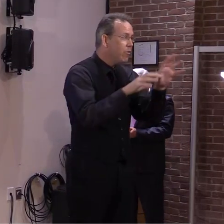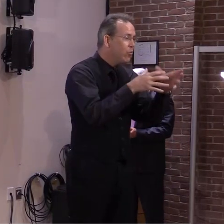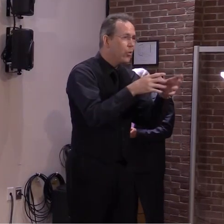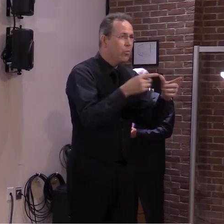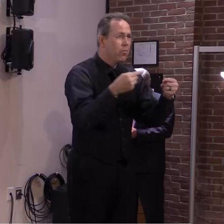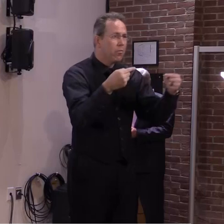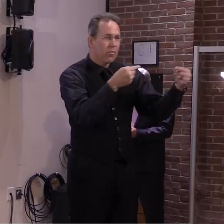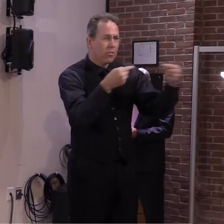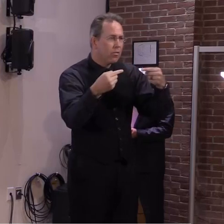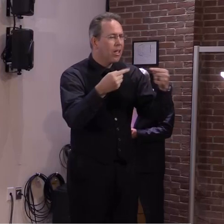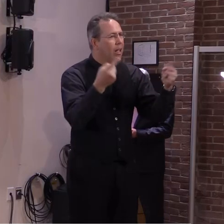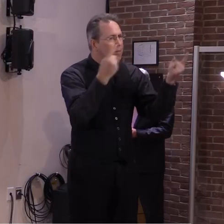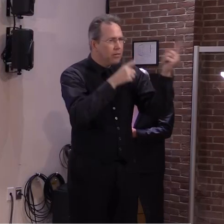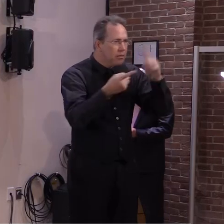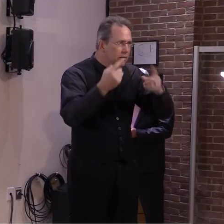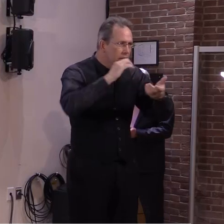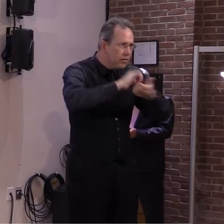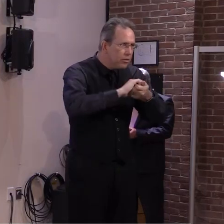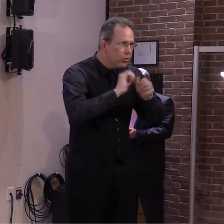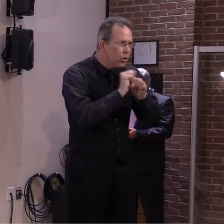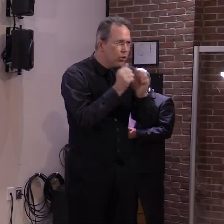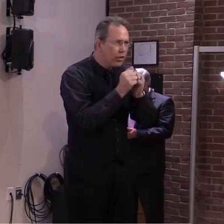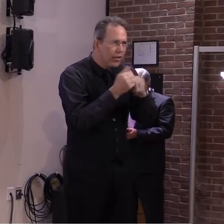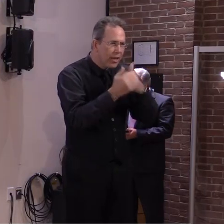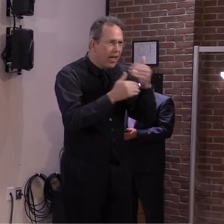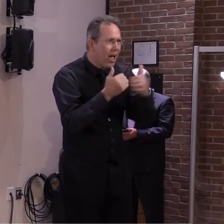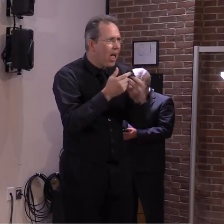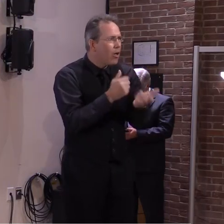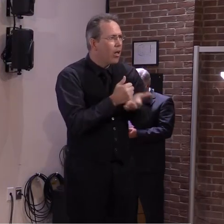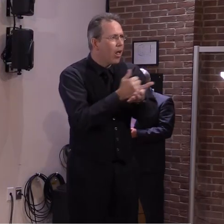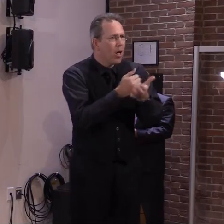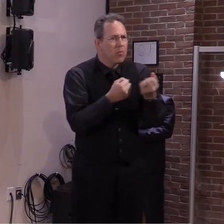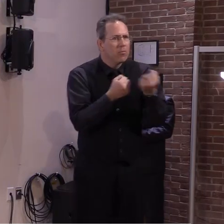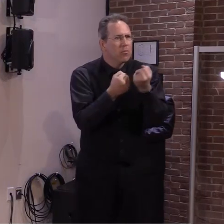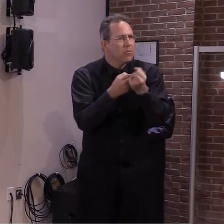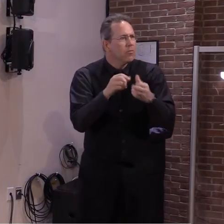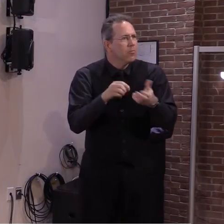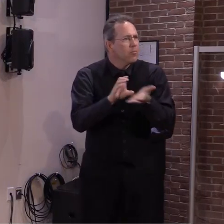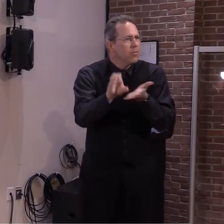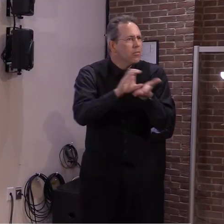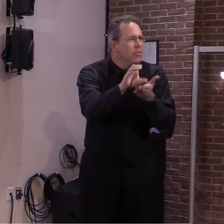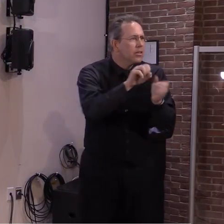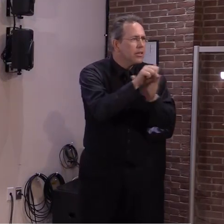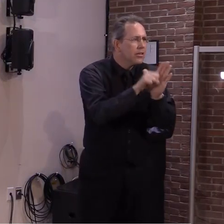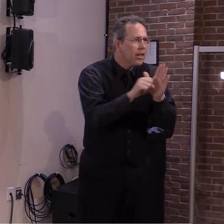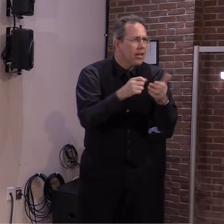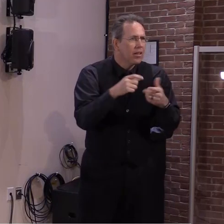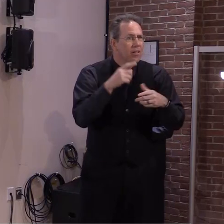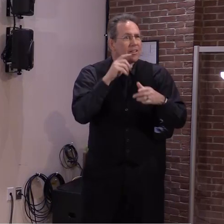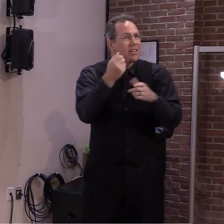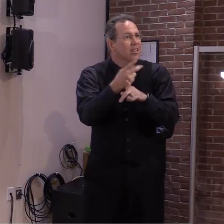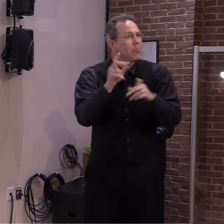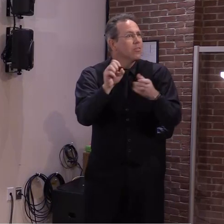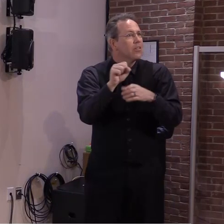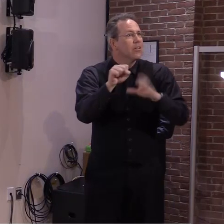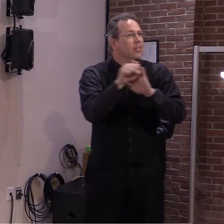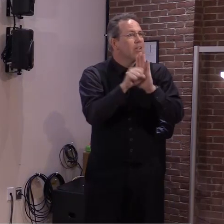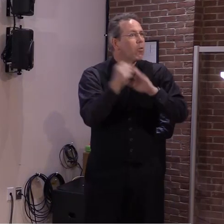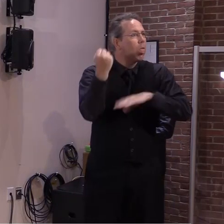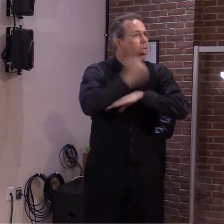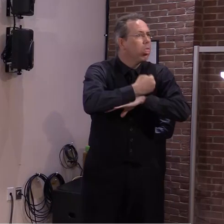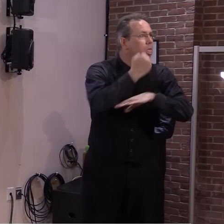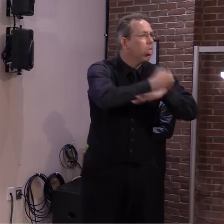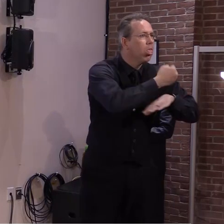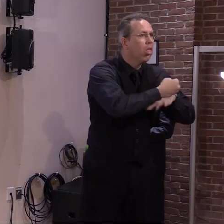and determine, you know, how are we going to pay for whatever we need? I think the infrastructure package in particular is something